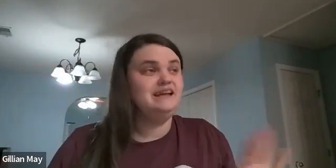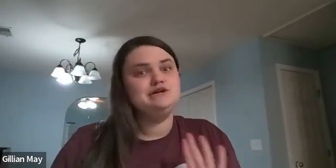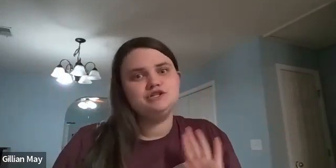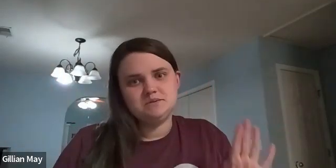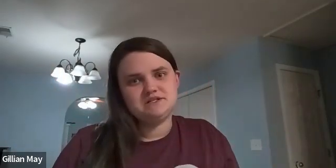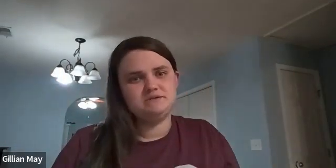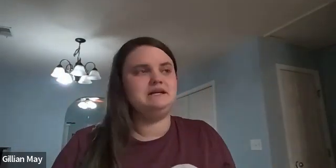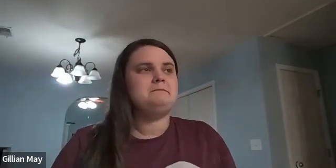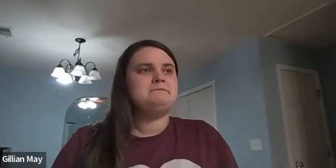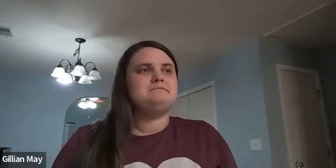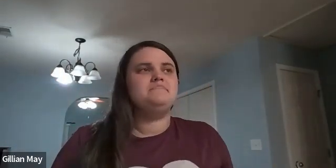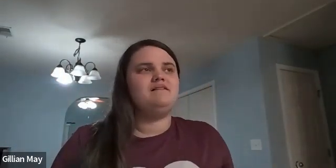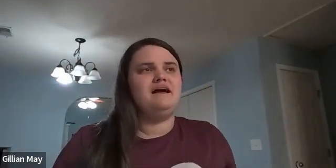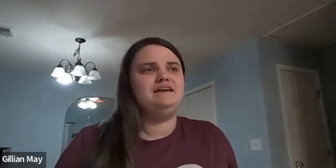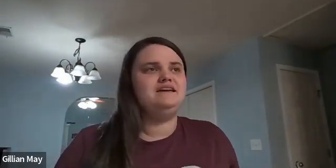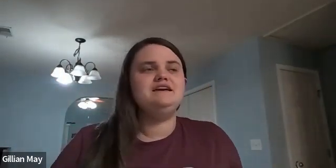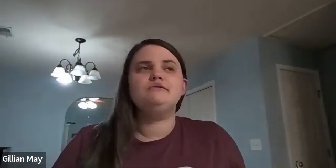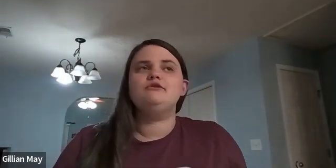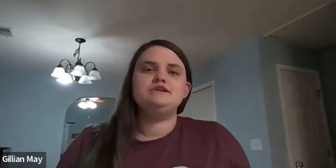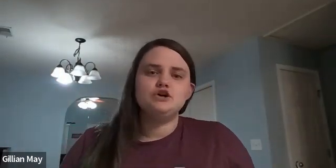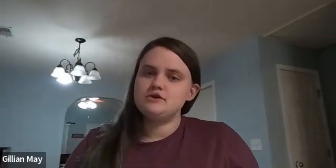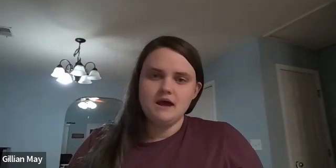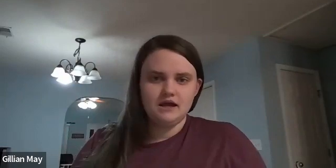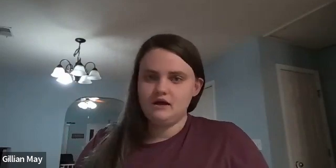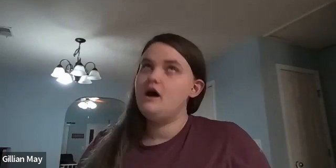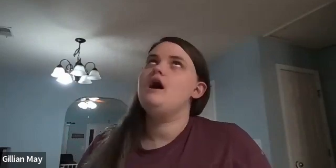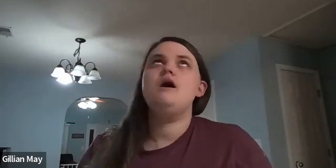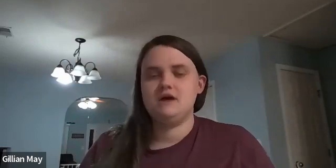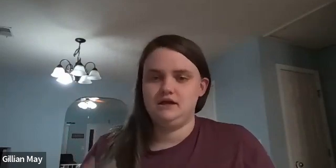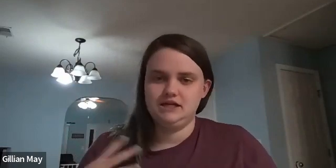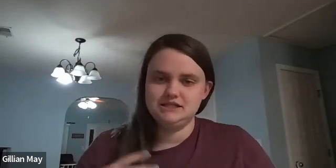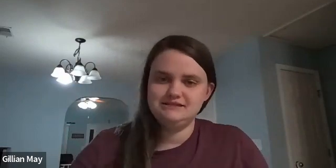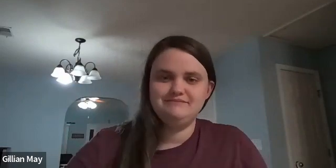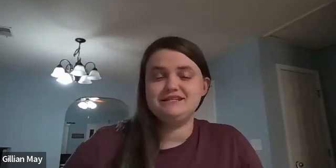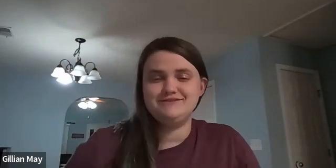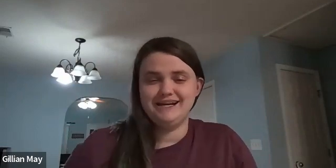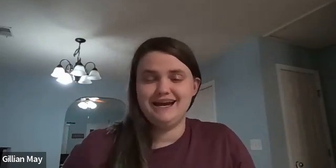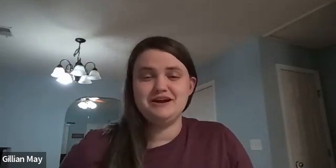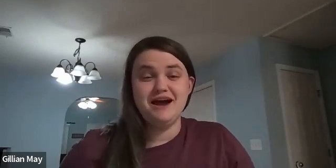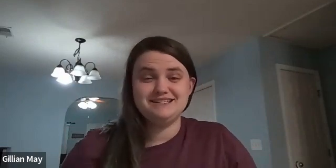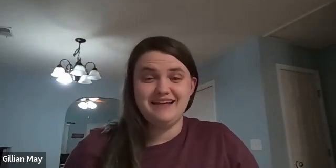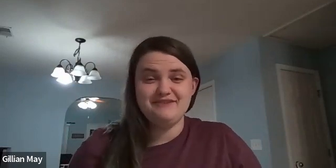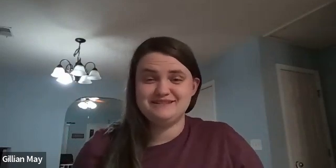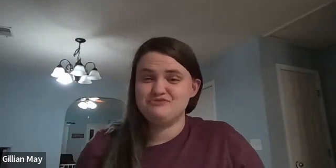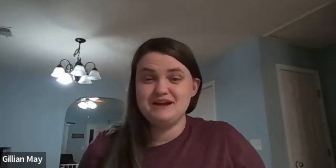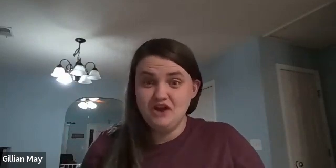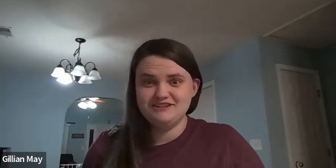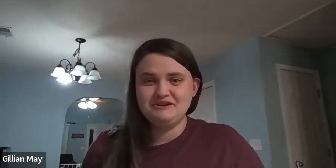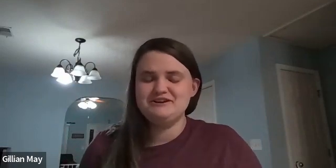funny, super sweet. But like he will be so dramatic. Oh my goodness. But it's funny. I try not to laugh because I'm trying not to encourage